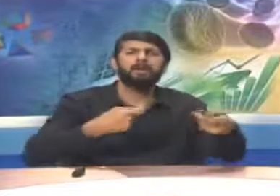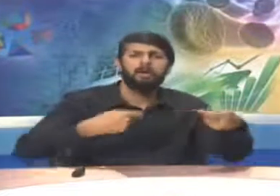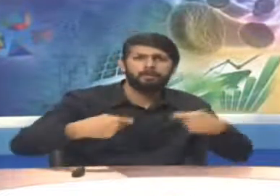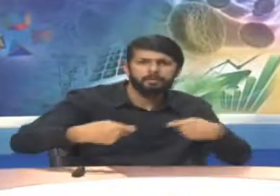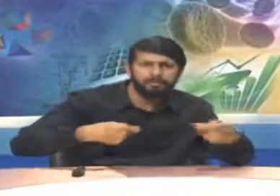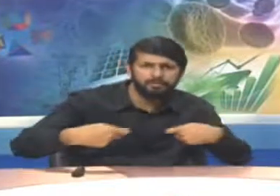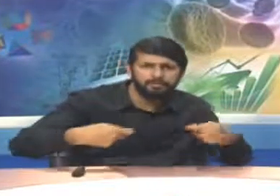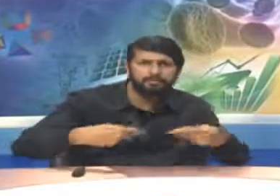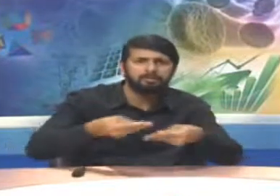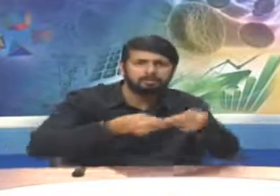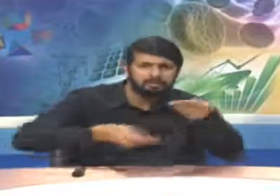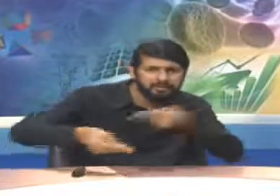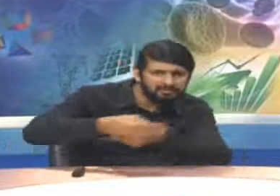The second point is